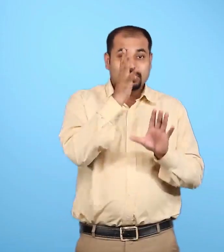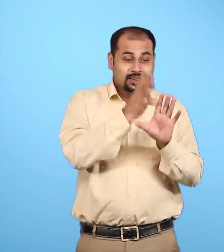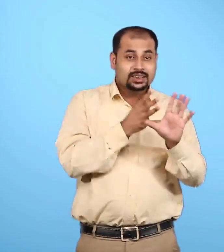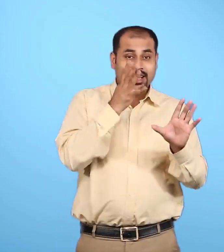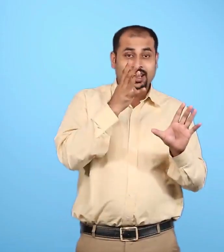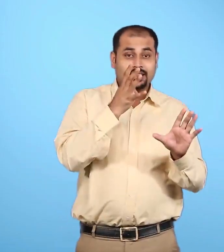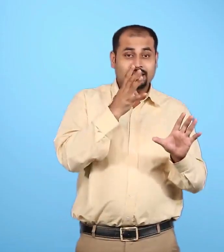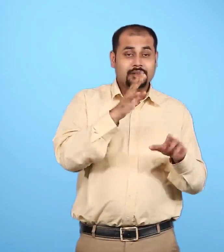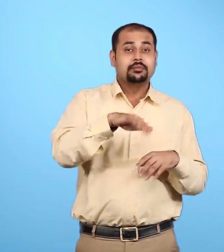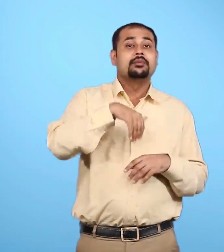4-year,